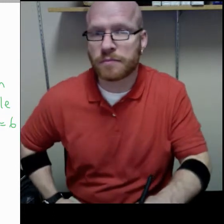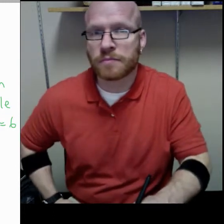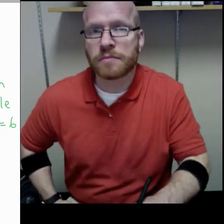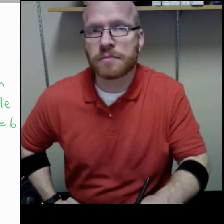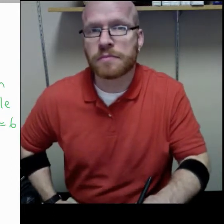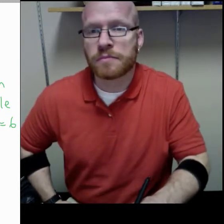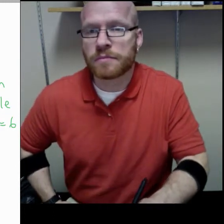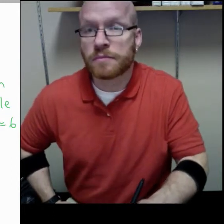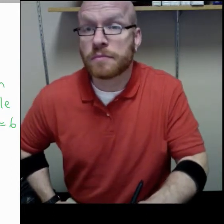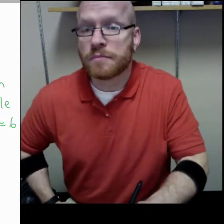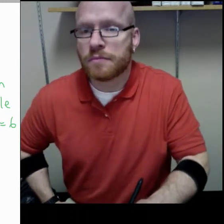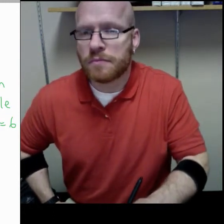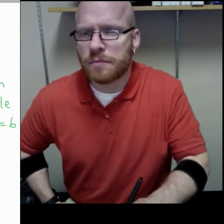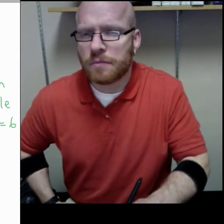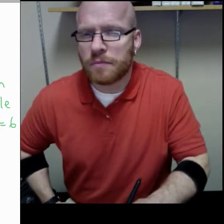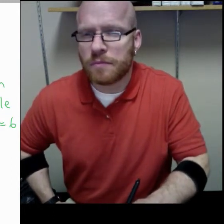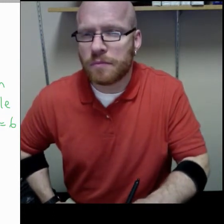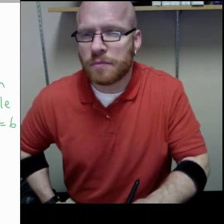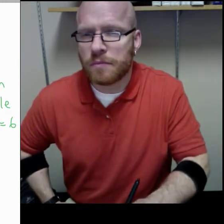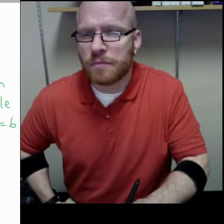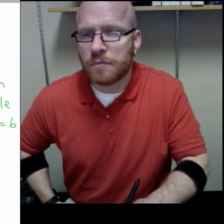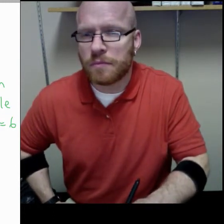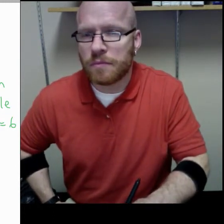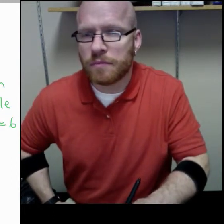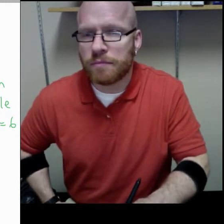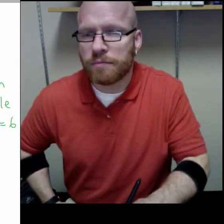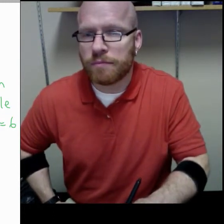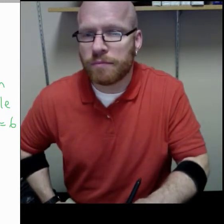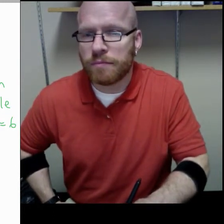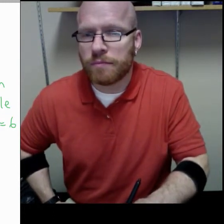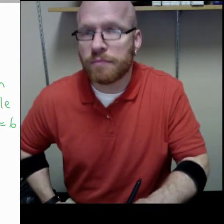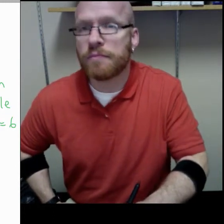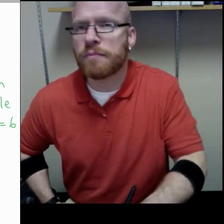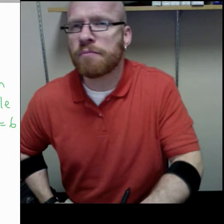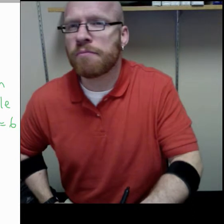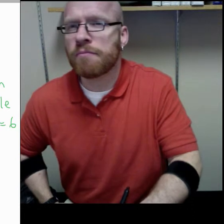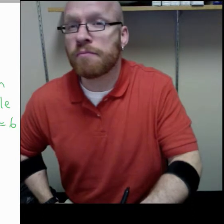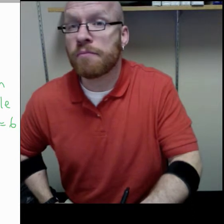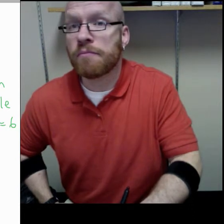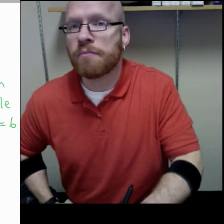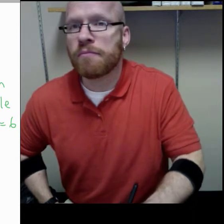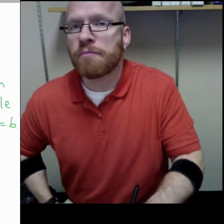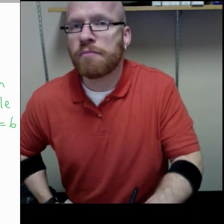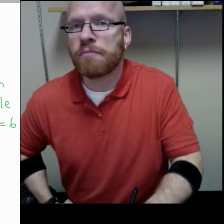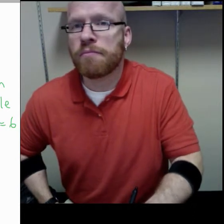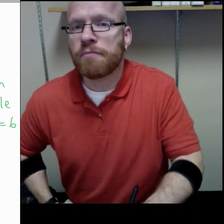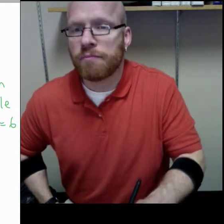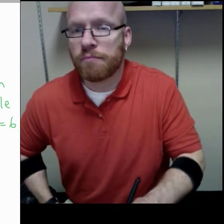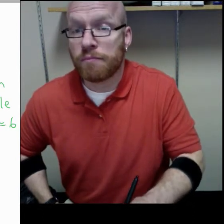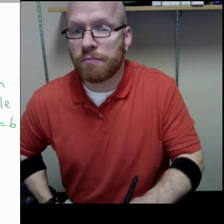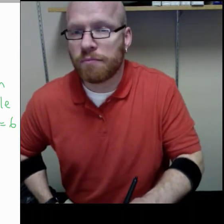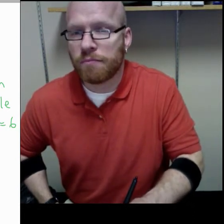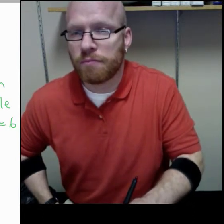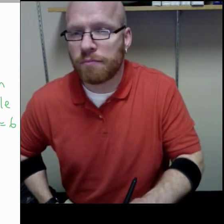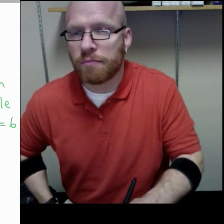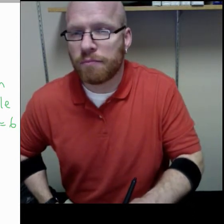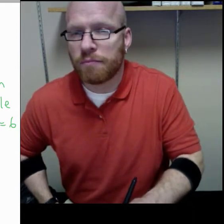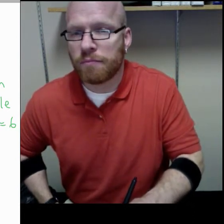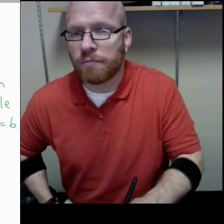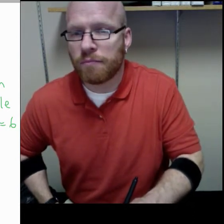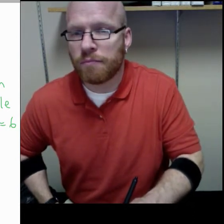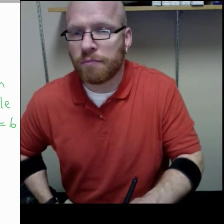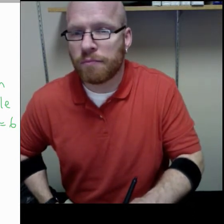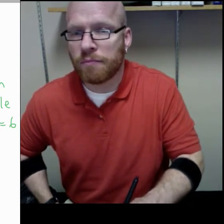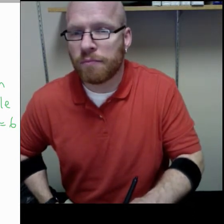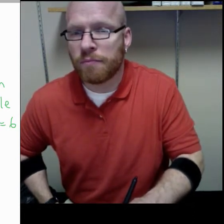it